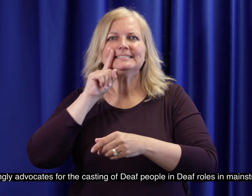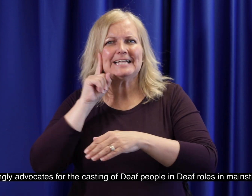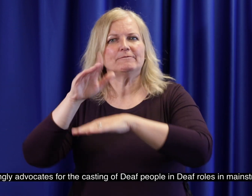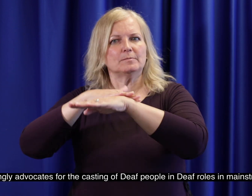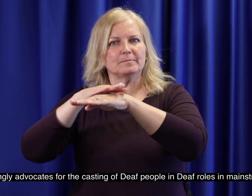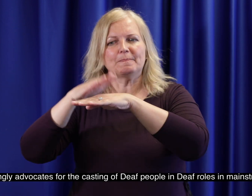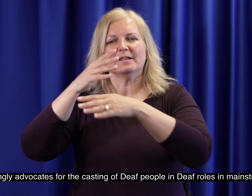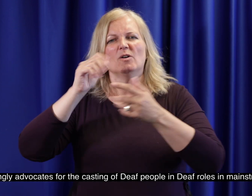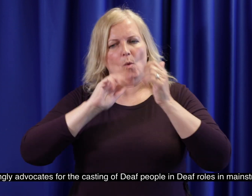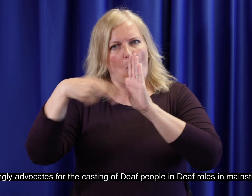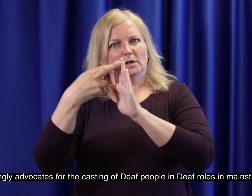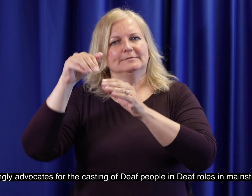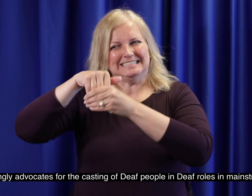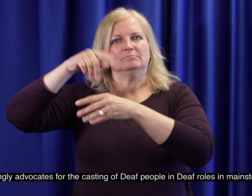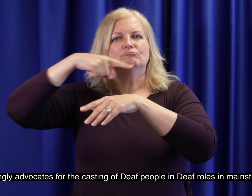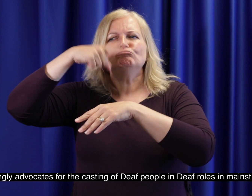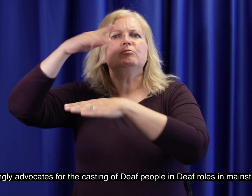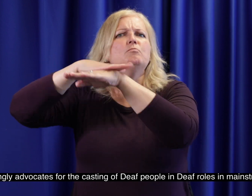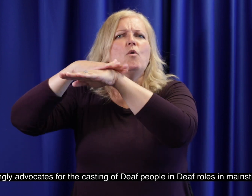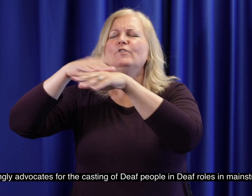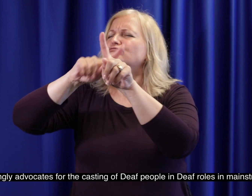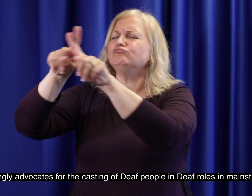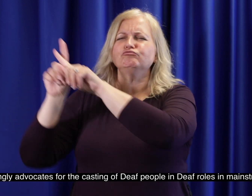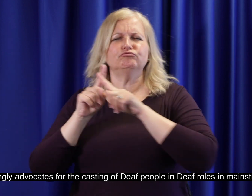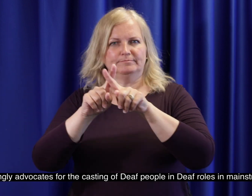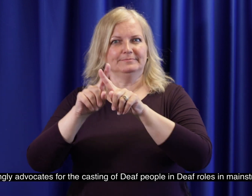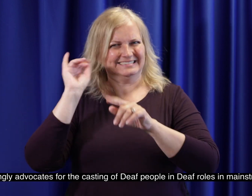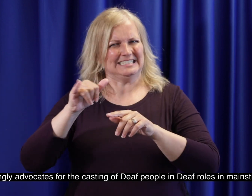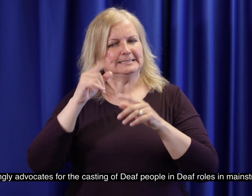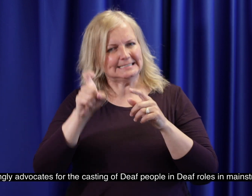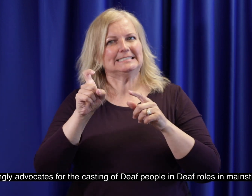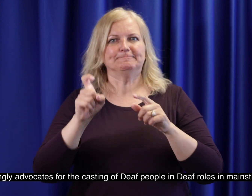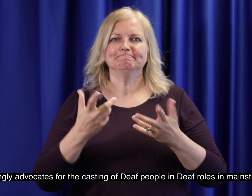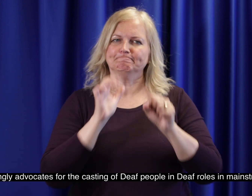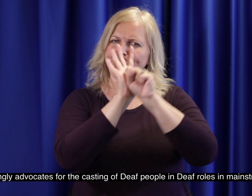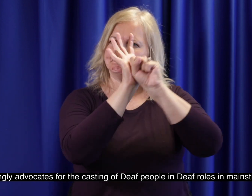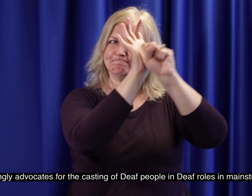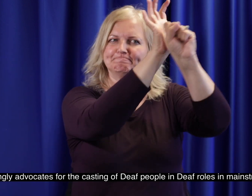Nyle strongly advocates for the casting of deaf people in deaf roles in mainstream film.